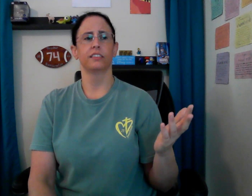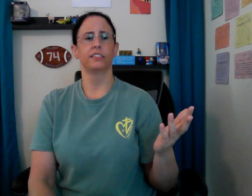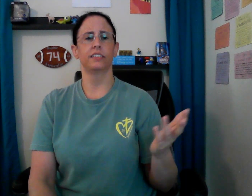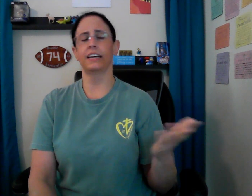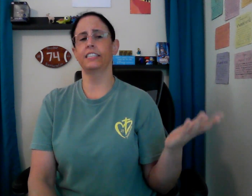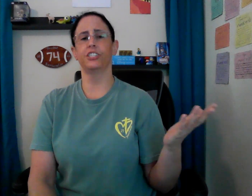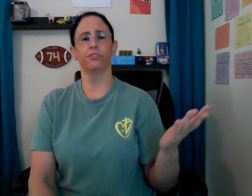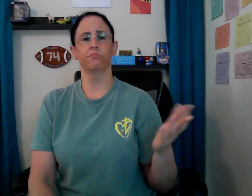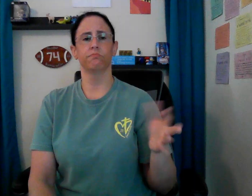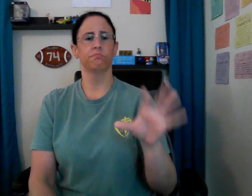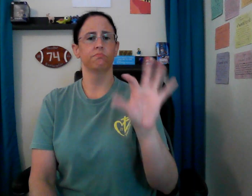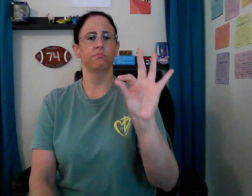992.